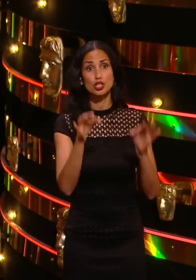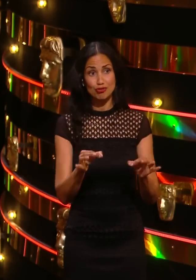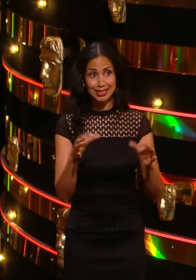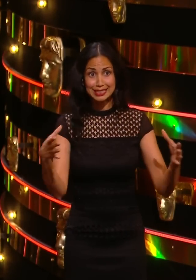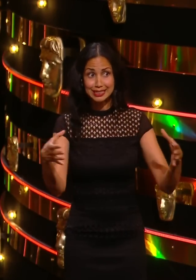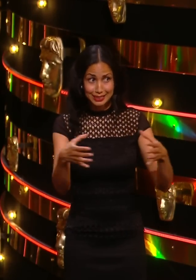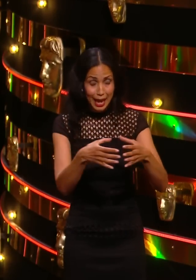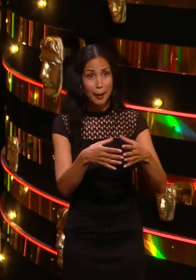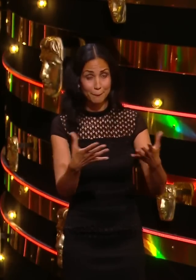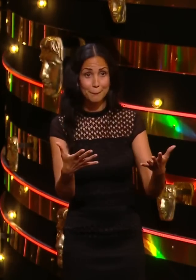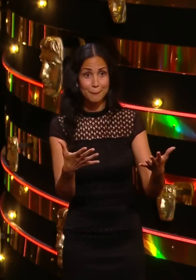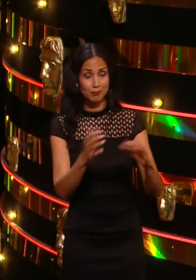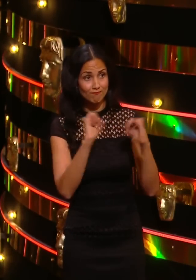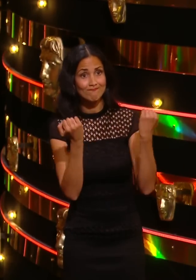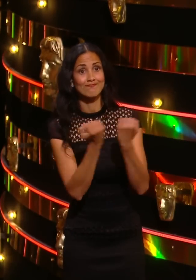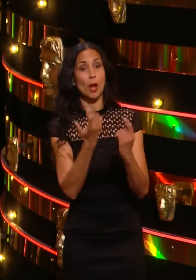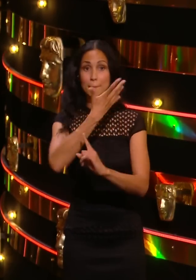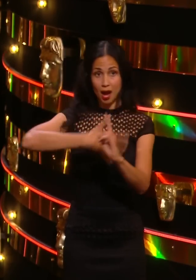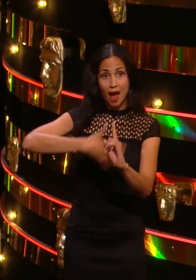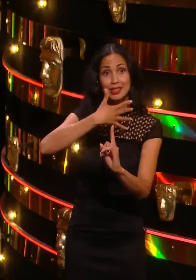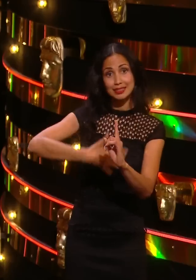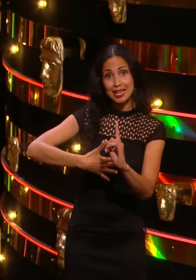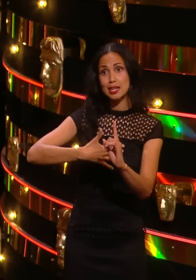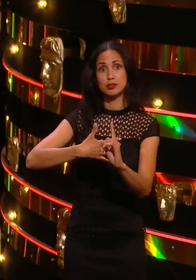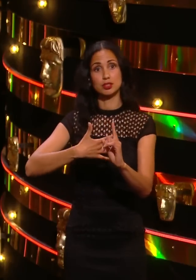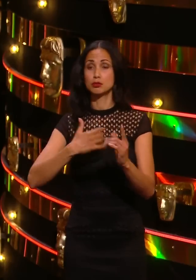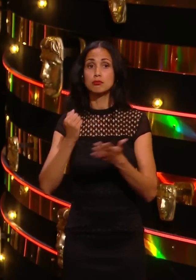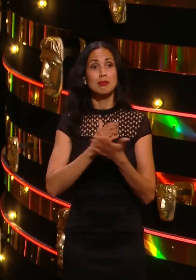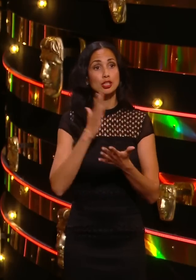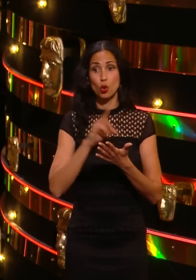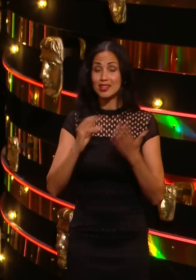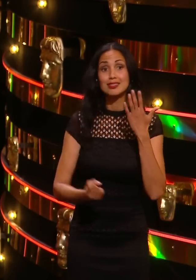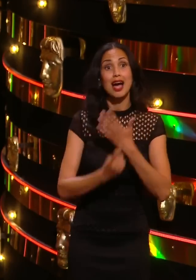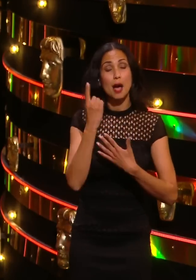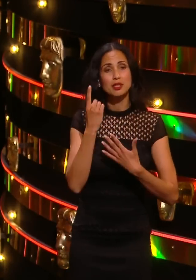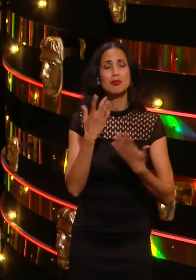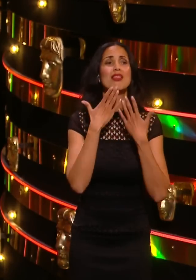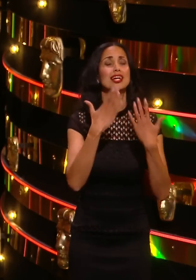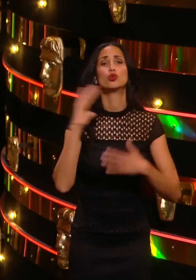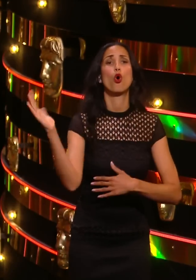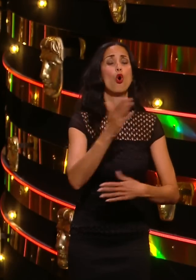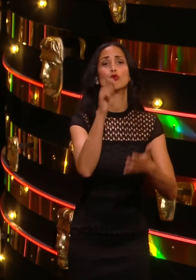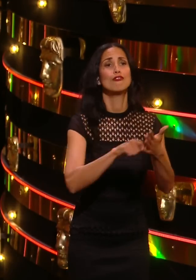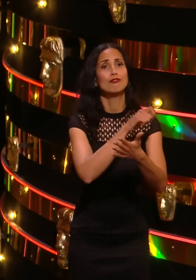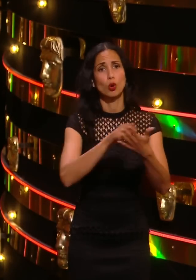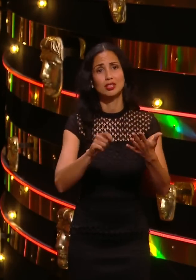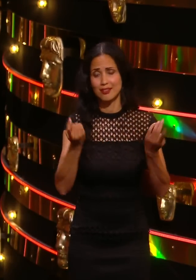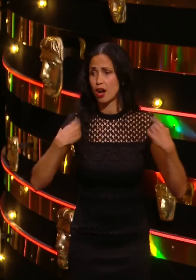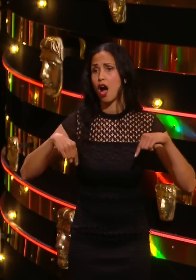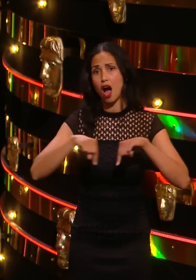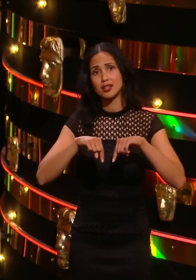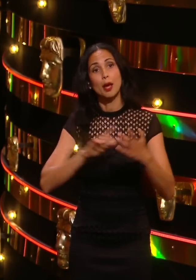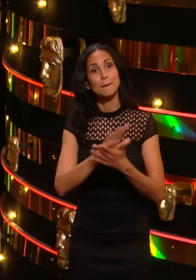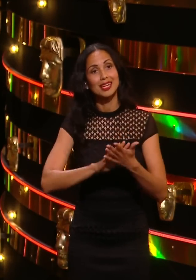Thank you to the Strictly team for working behind the scenes so hard, make all of this happen. But thank you to everybody who voted for us, because it means that you're ready